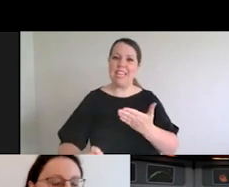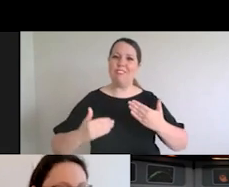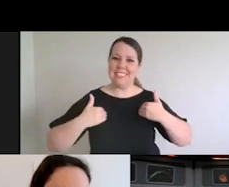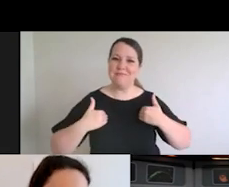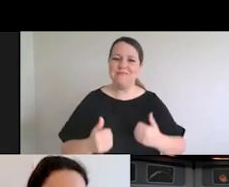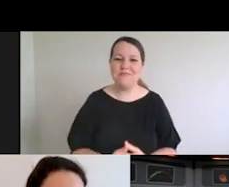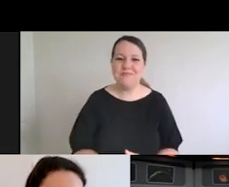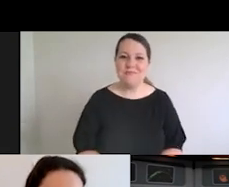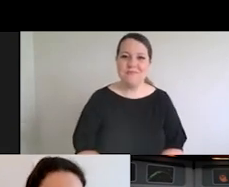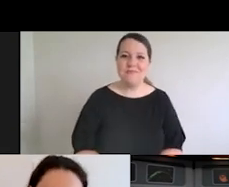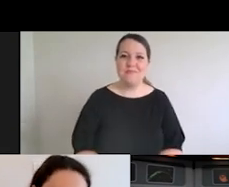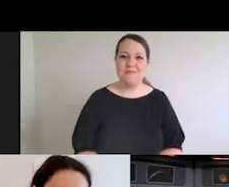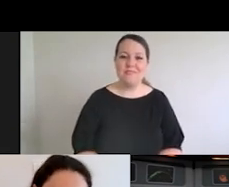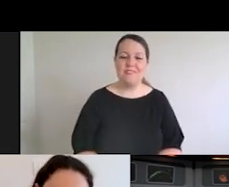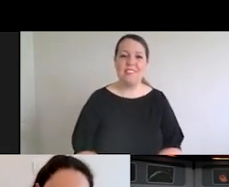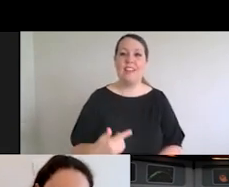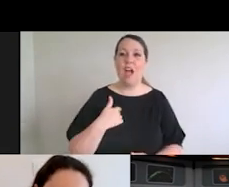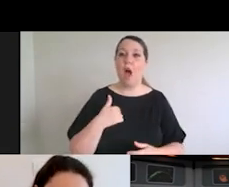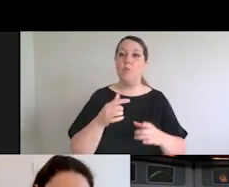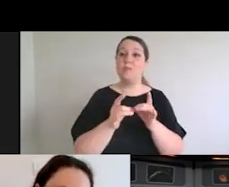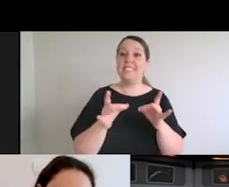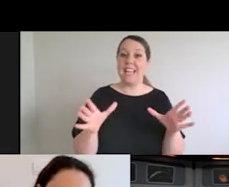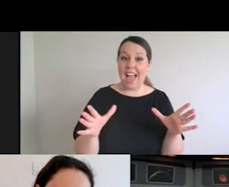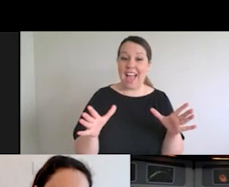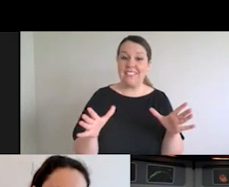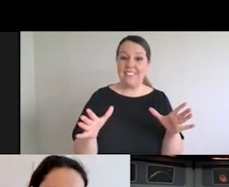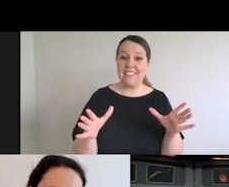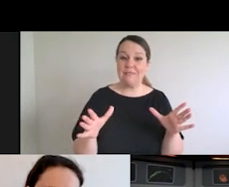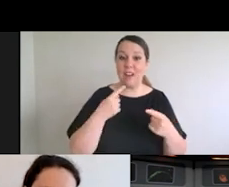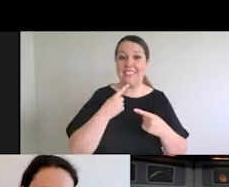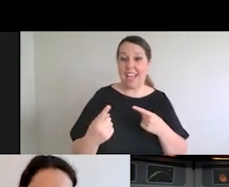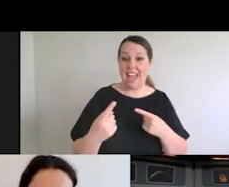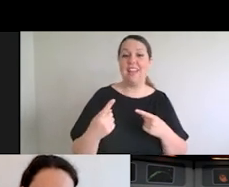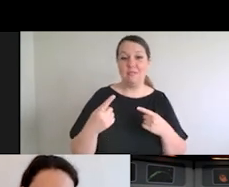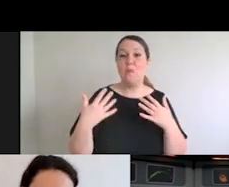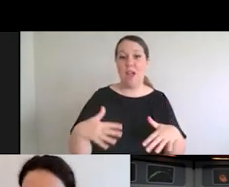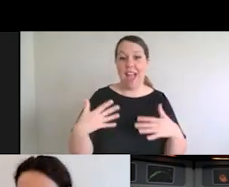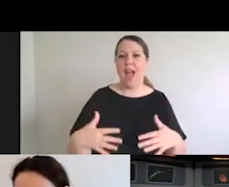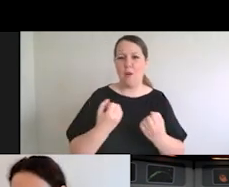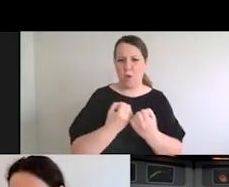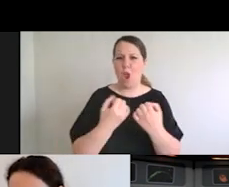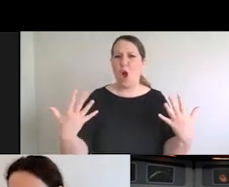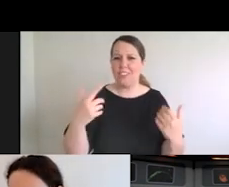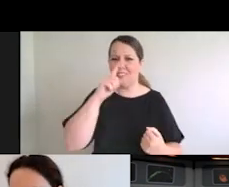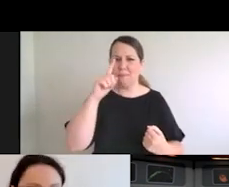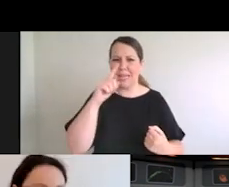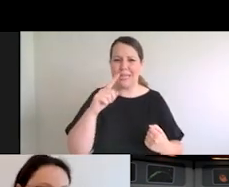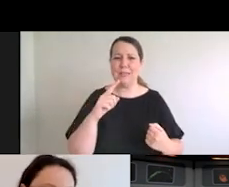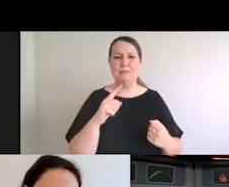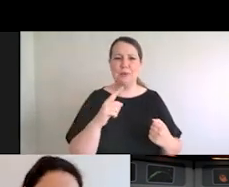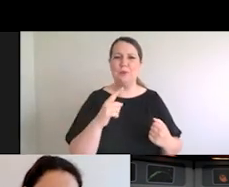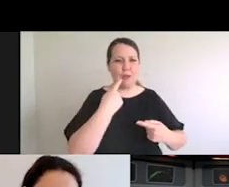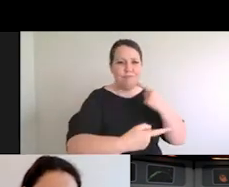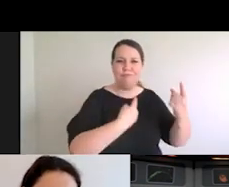So, I'll start by saying that we had a lot of support for David and Anya's